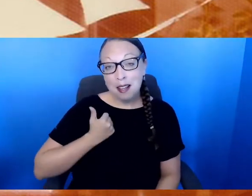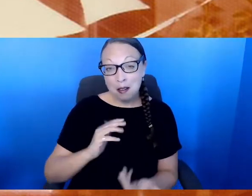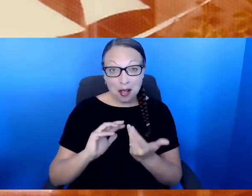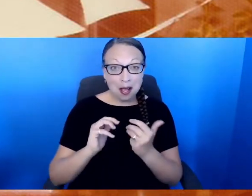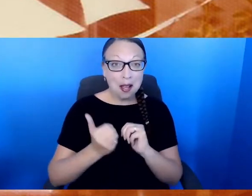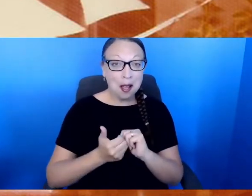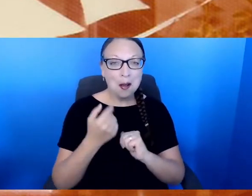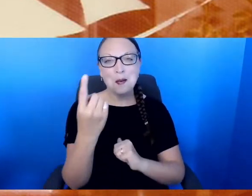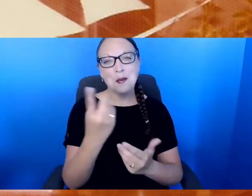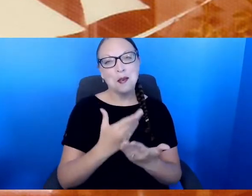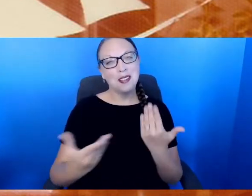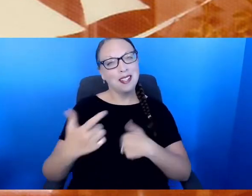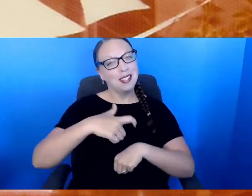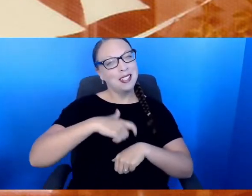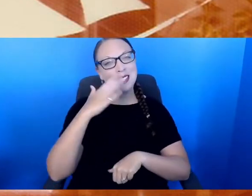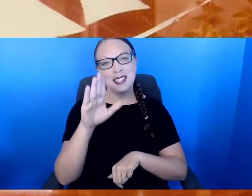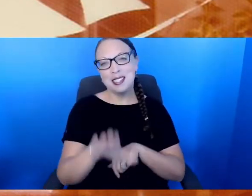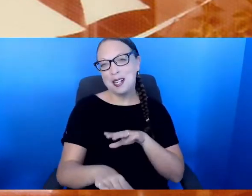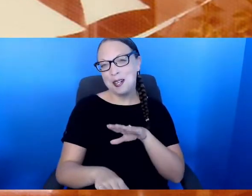one step at a time.